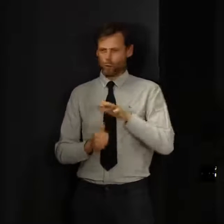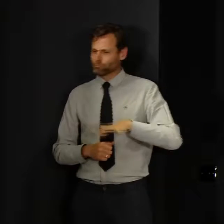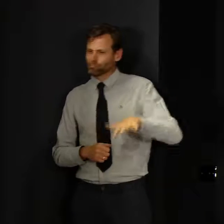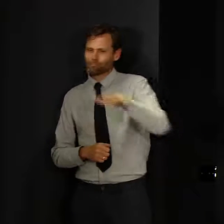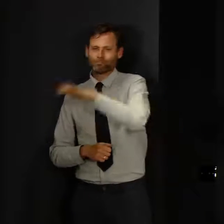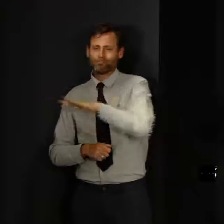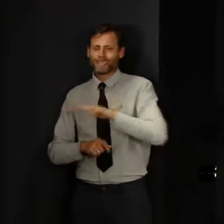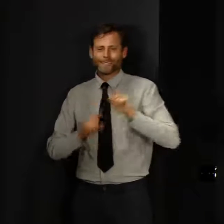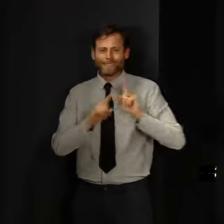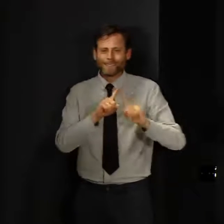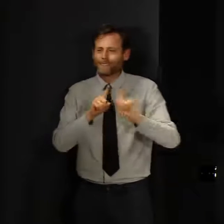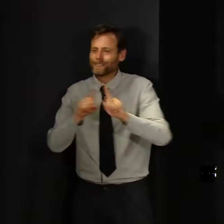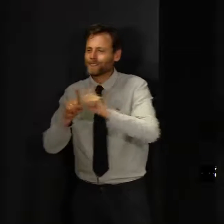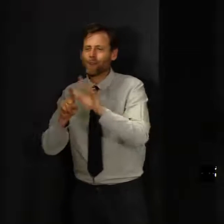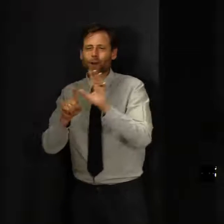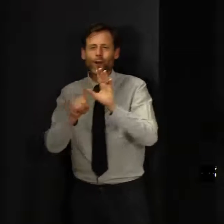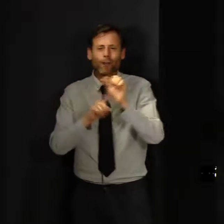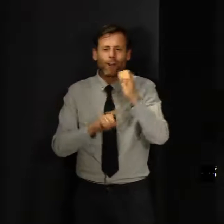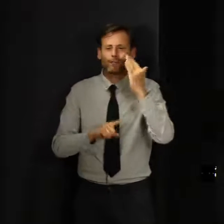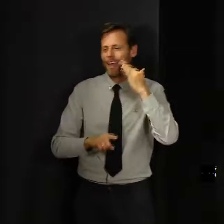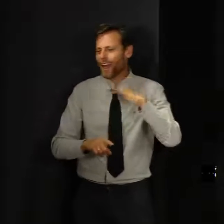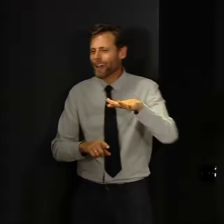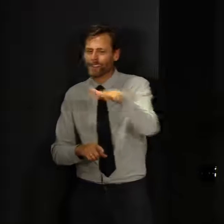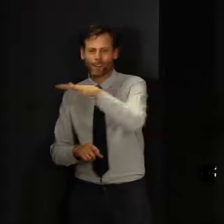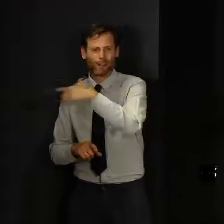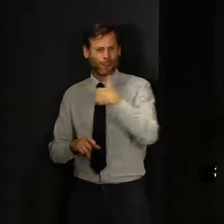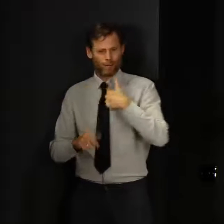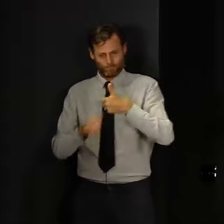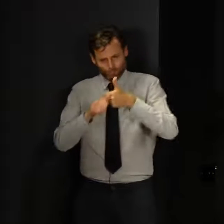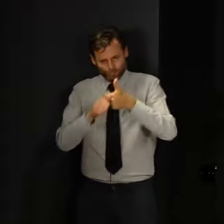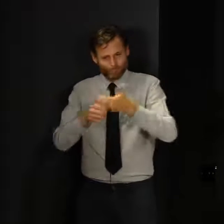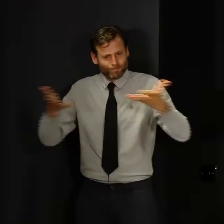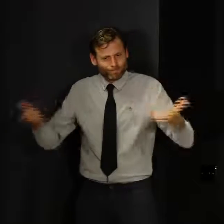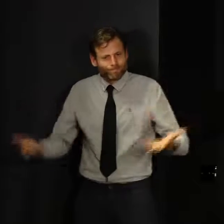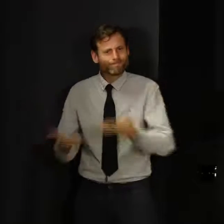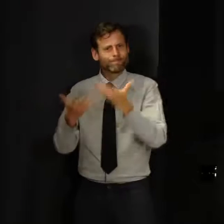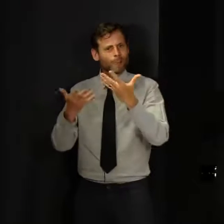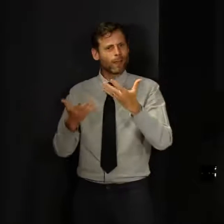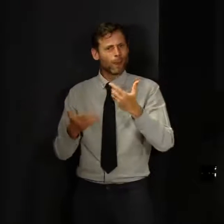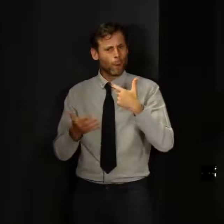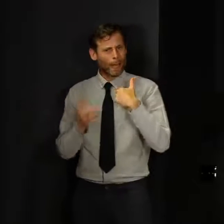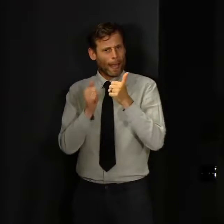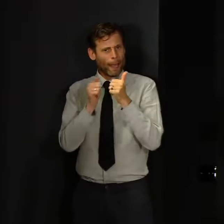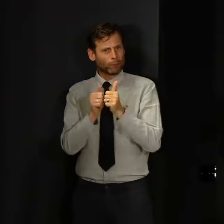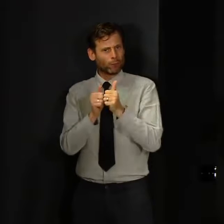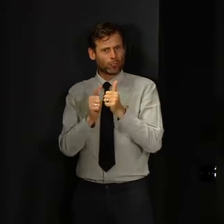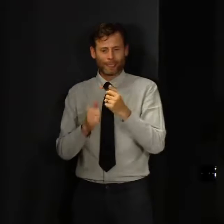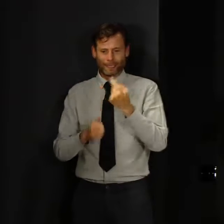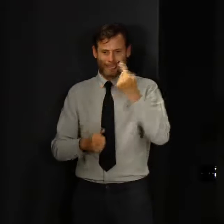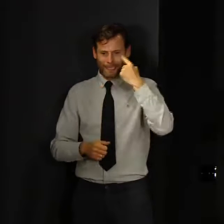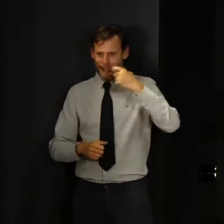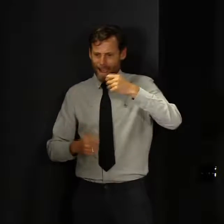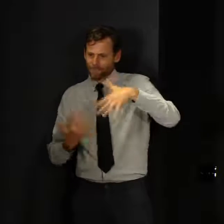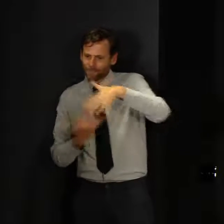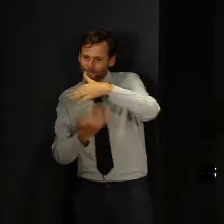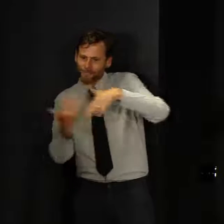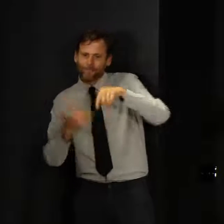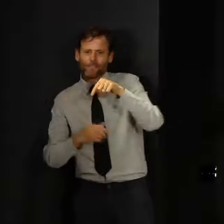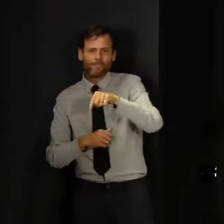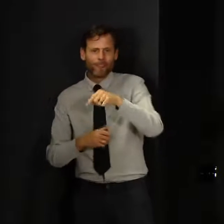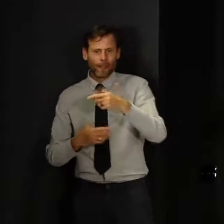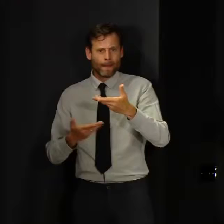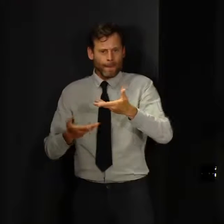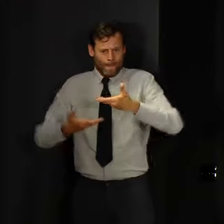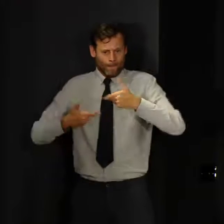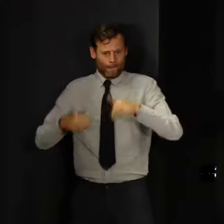ethnic communities, the vital contribution they make. We support and appreciate the important role they play in enriching